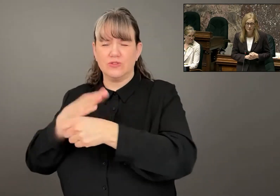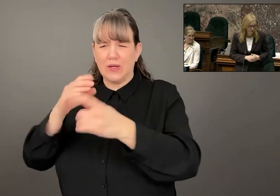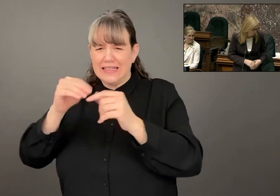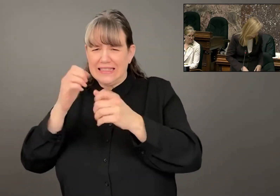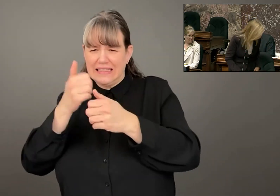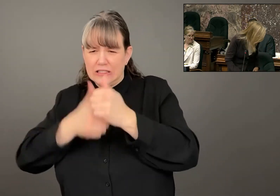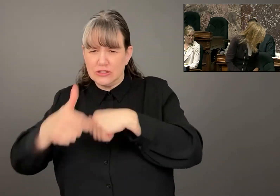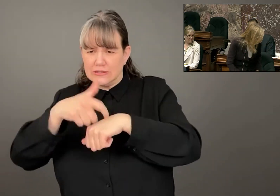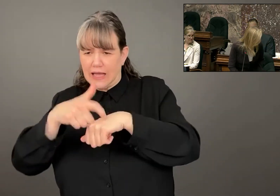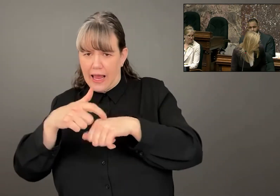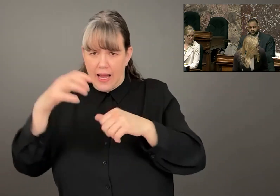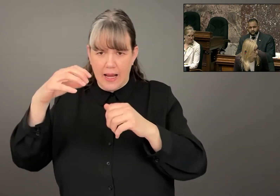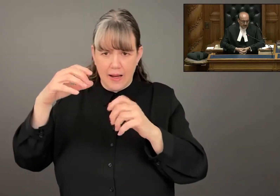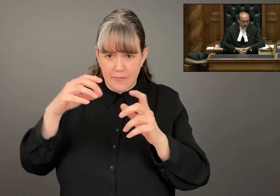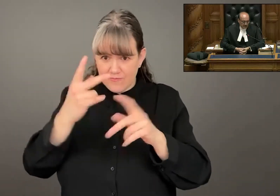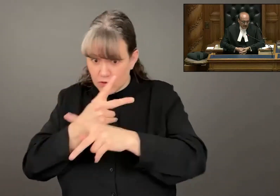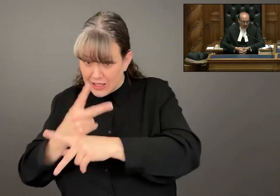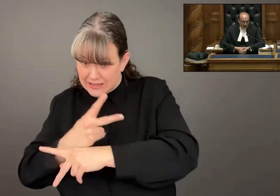followed.